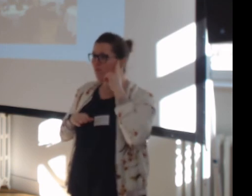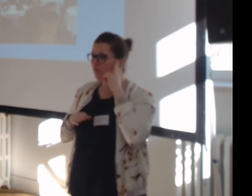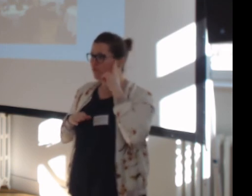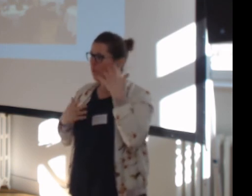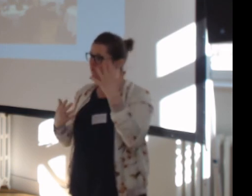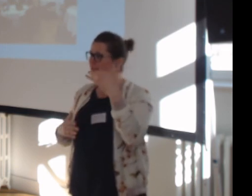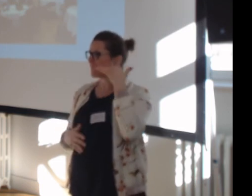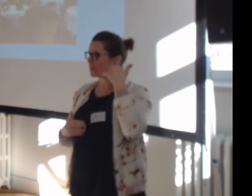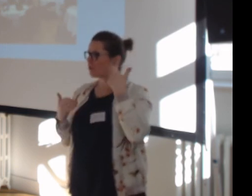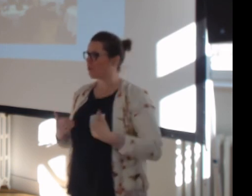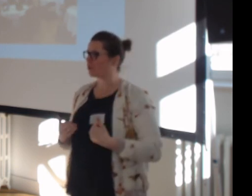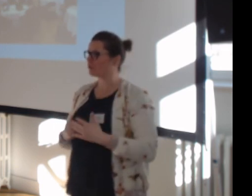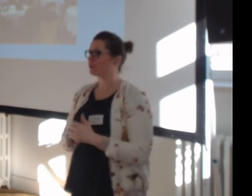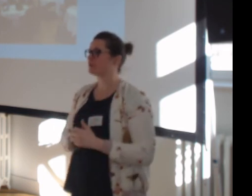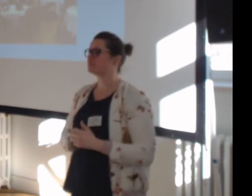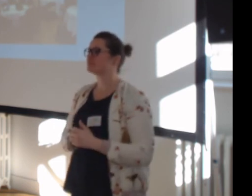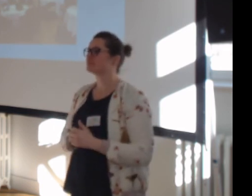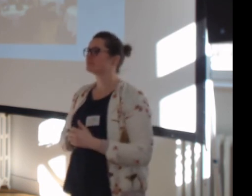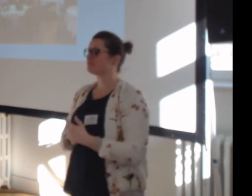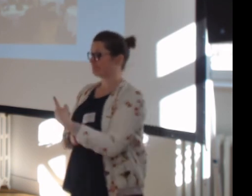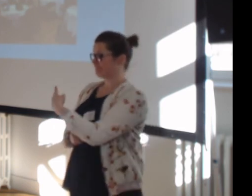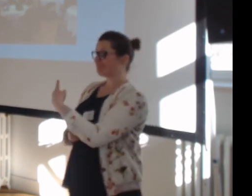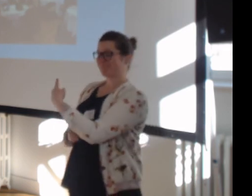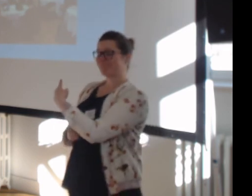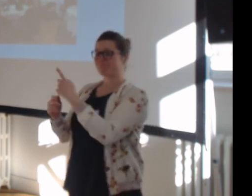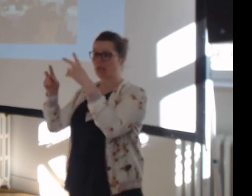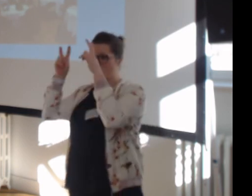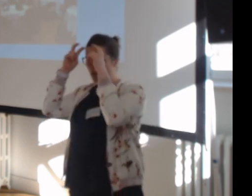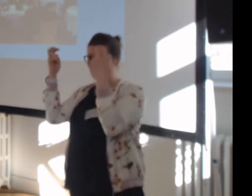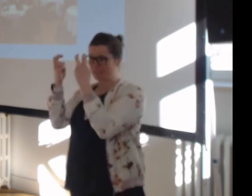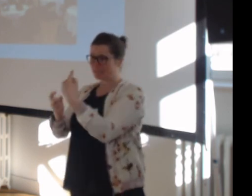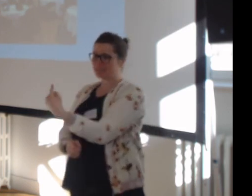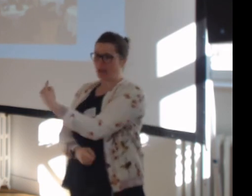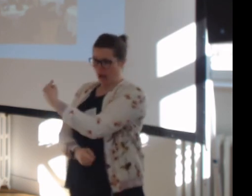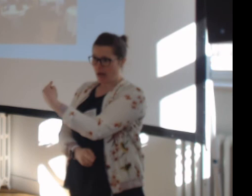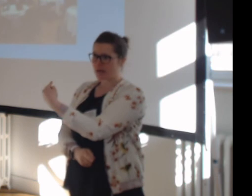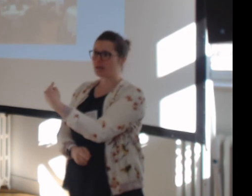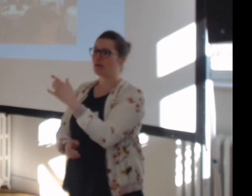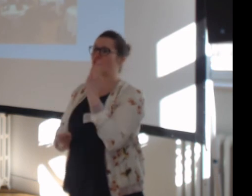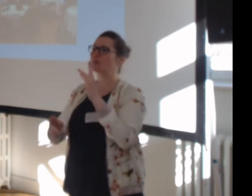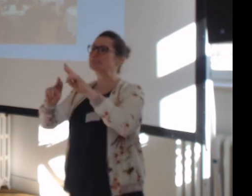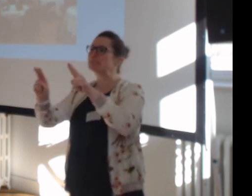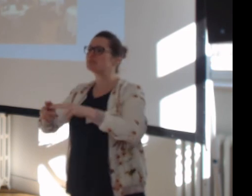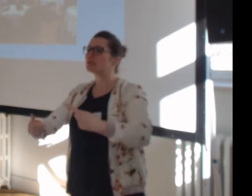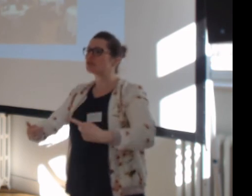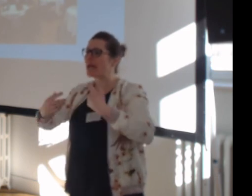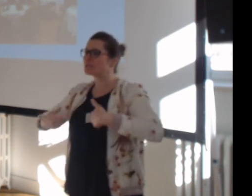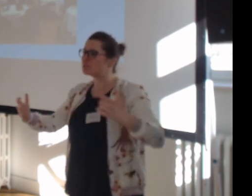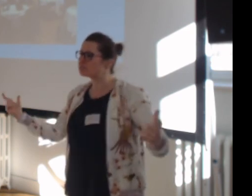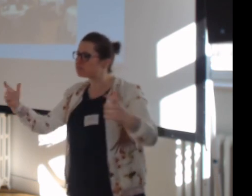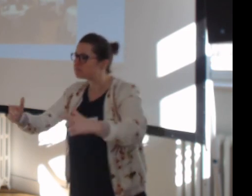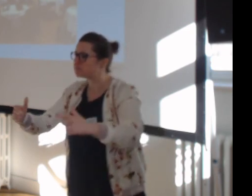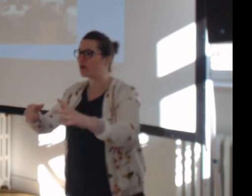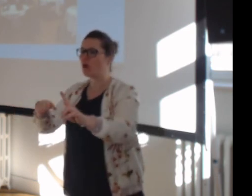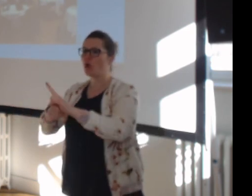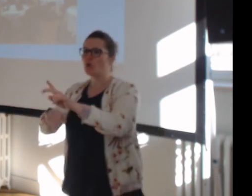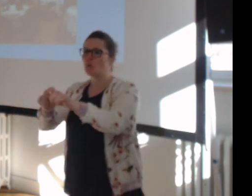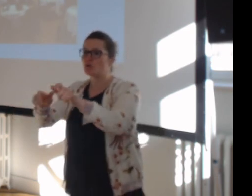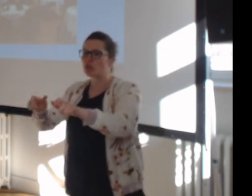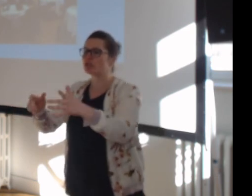hearing. And so it was at this university we brought together international experts,